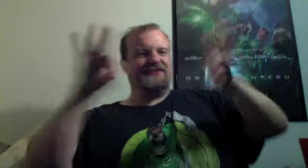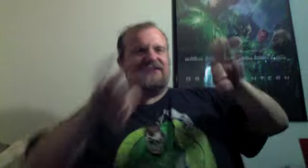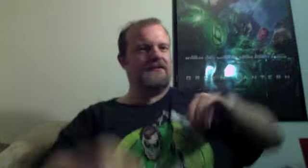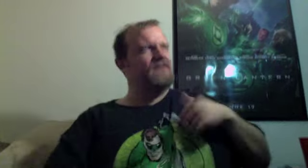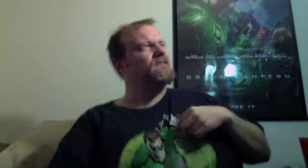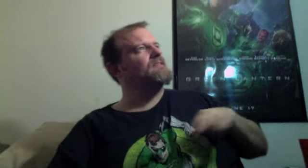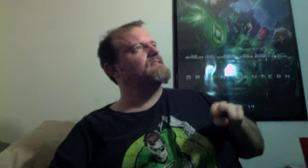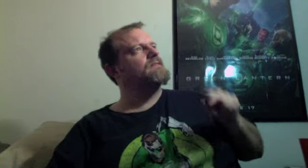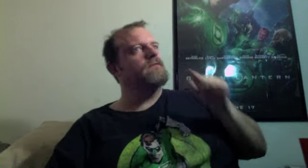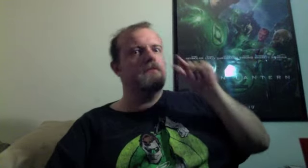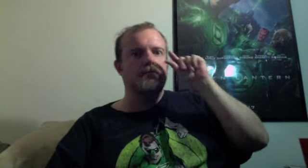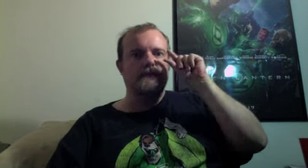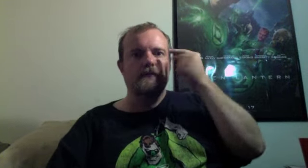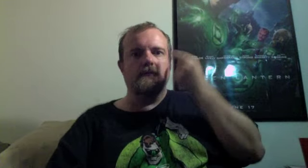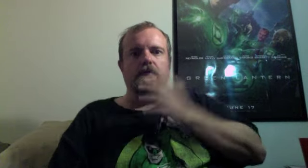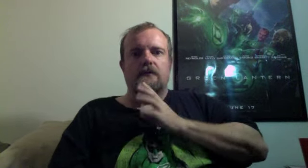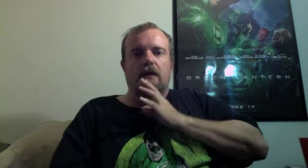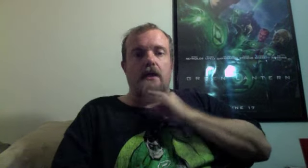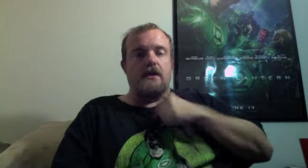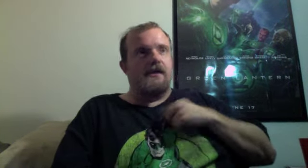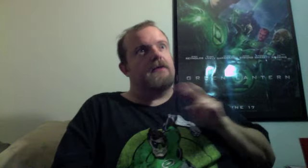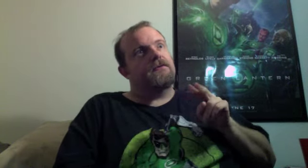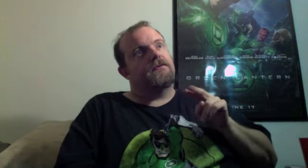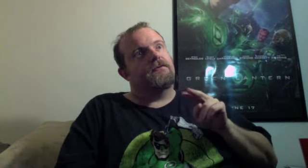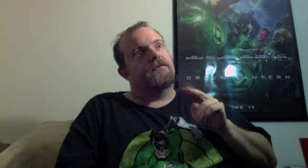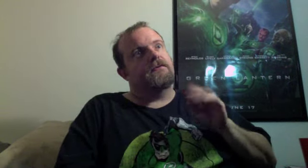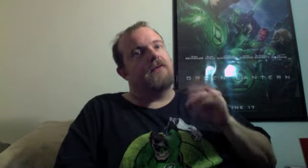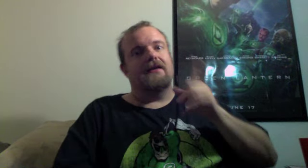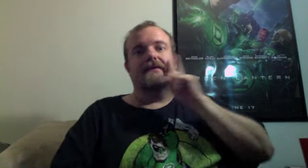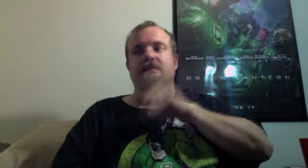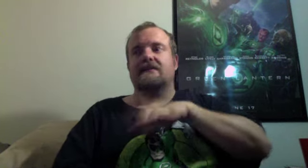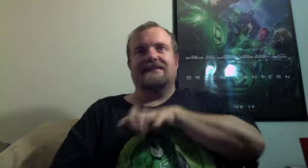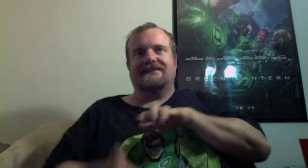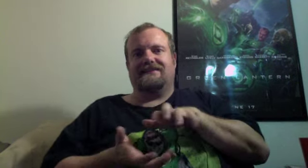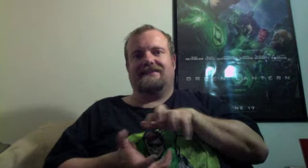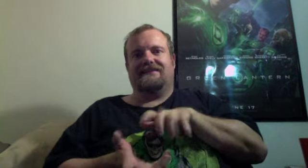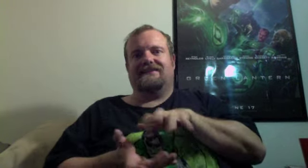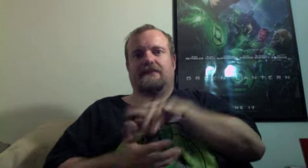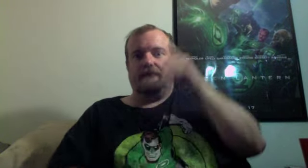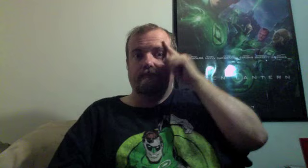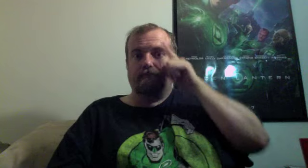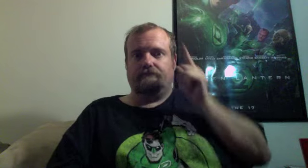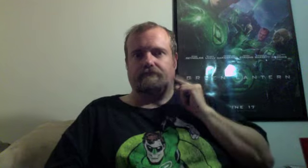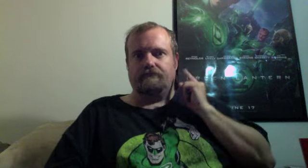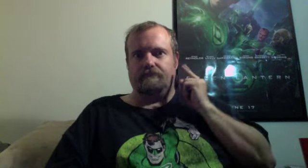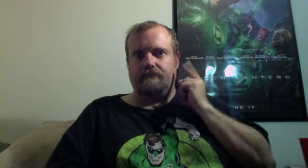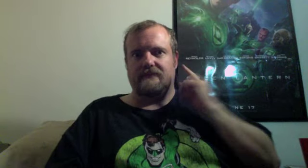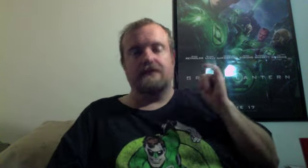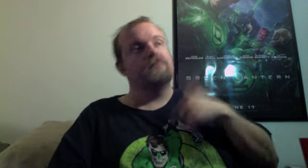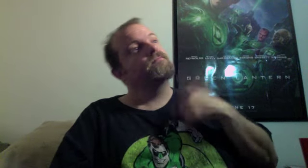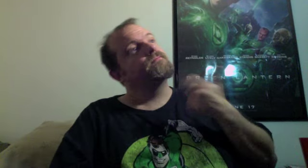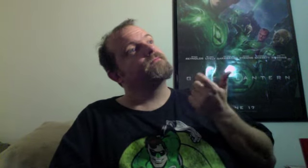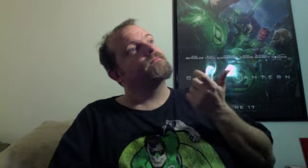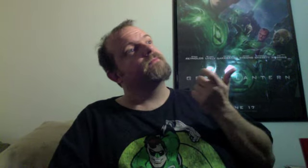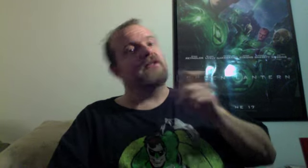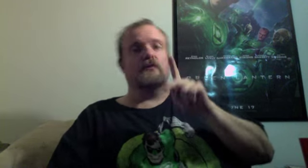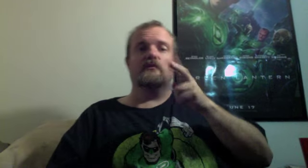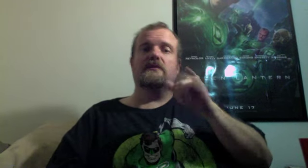He cleans the back of the overlays with flux, an acidic chemical, then coats them with solder. The trick is to apply